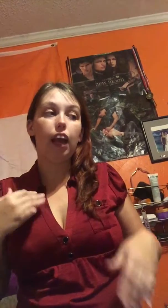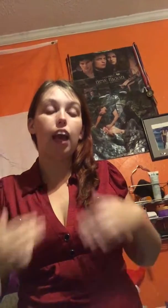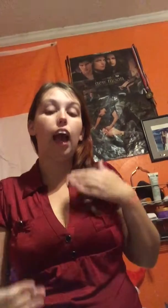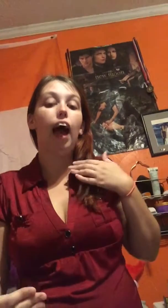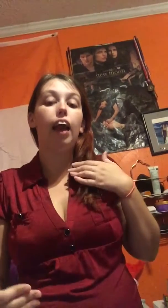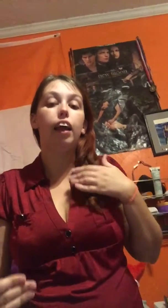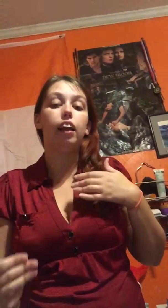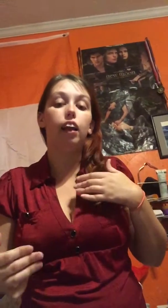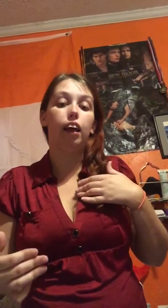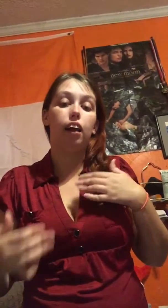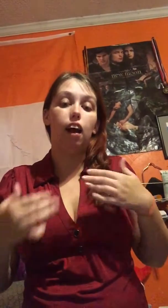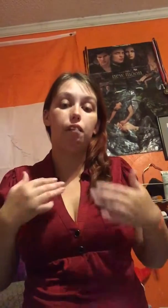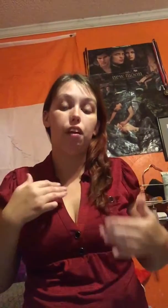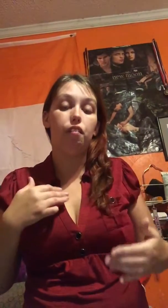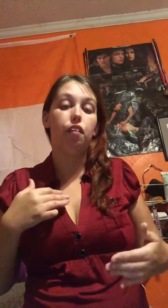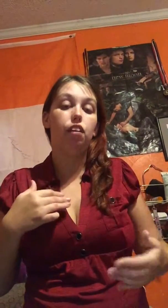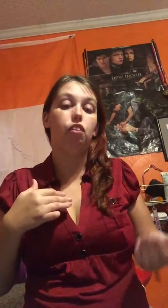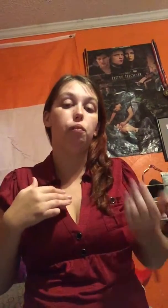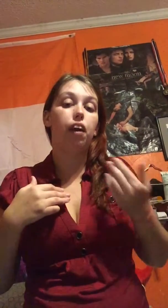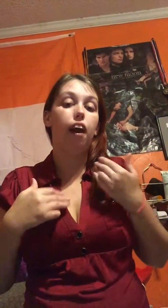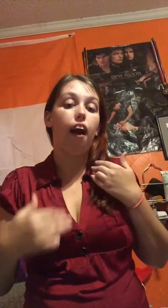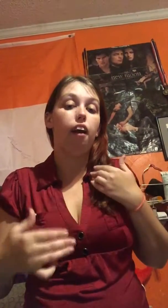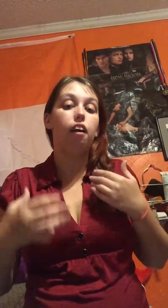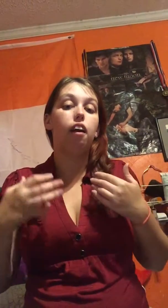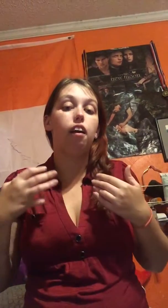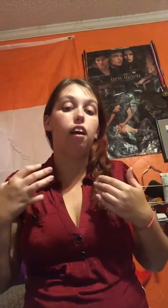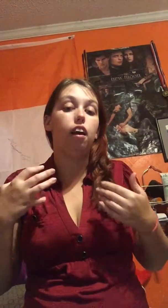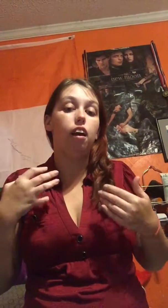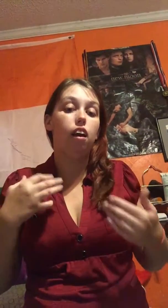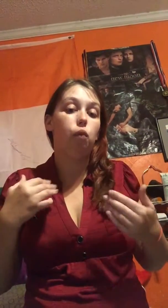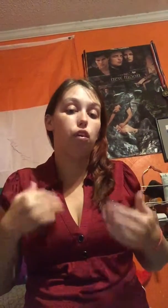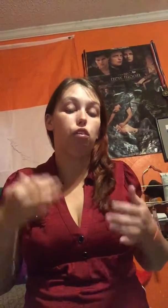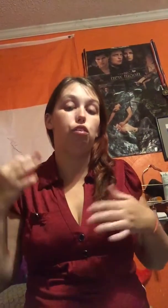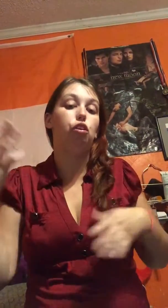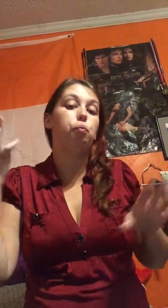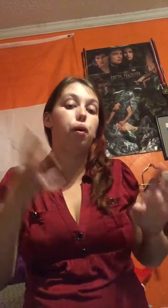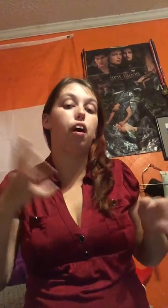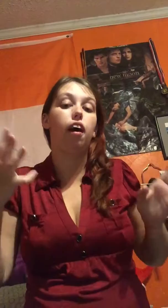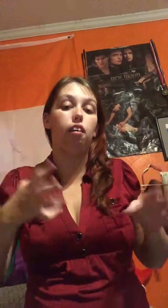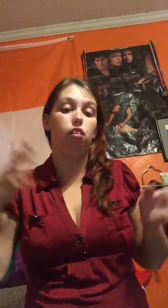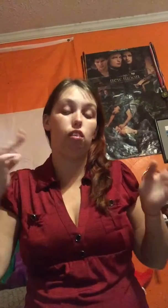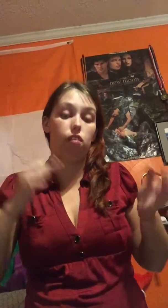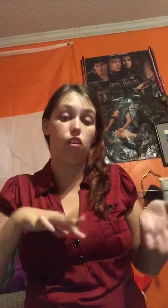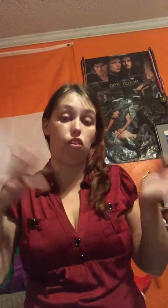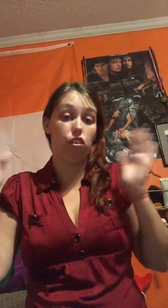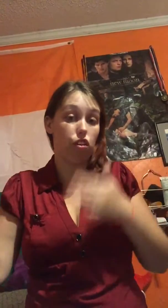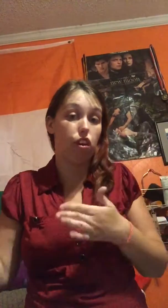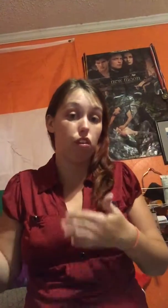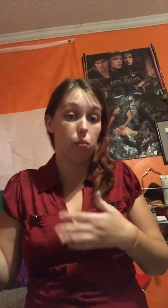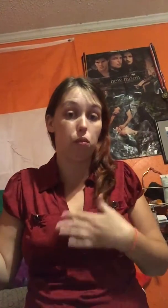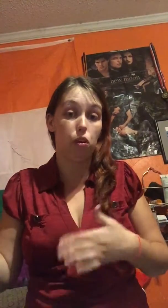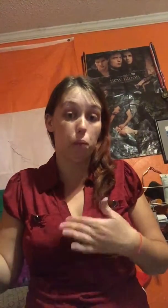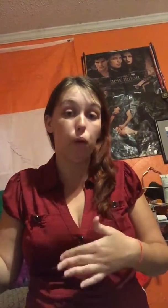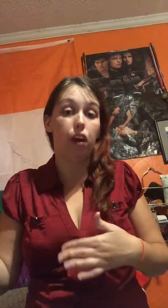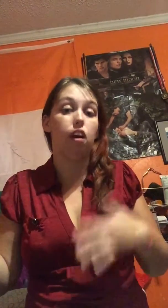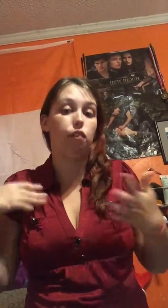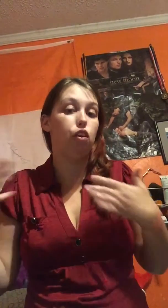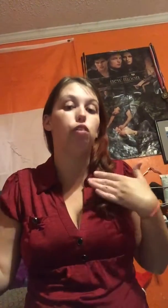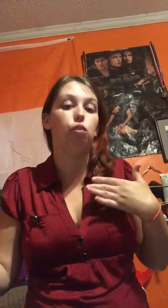it hadn't, like I have the infection, but it hadn't gotten any worse. Because, you know, bronchitis could eventually turn into pneumonia if you don't do